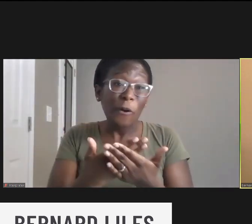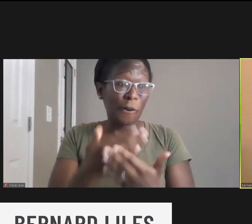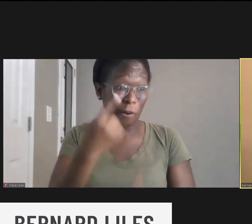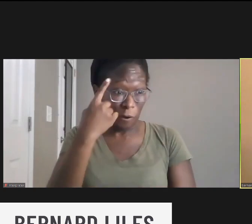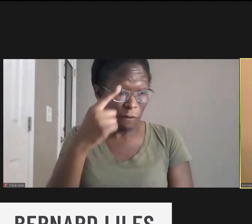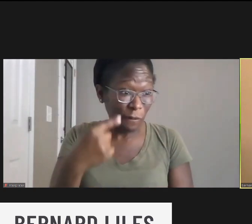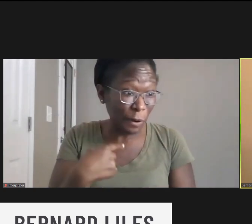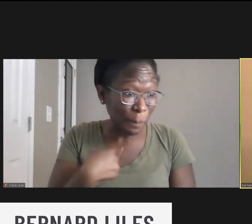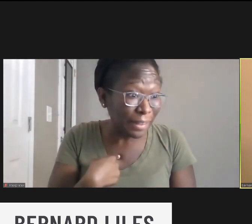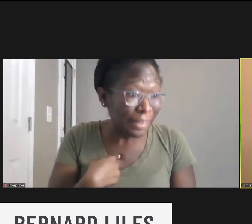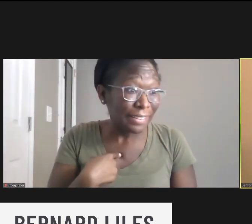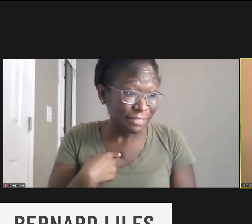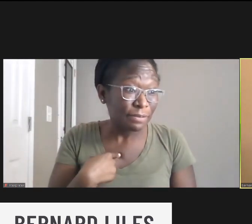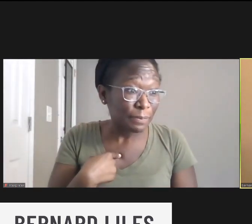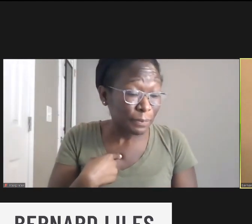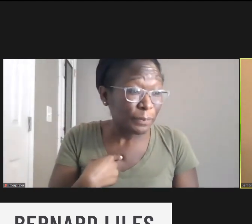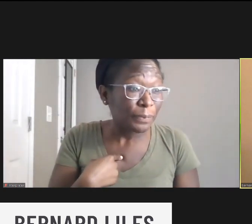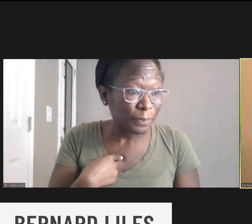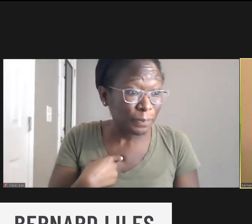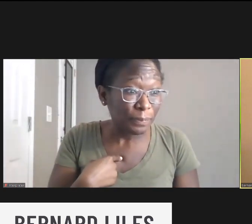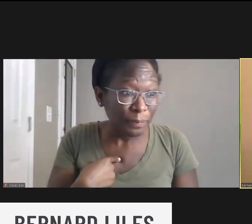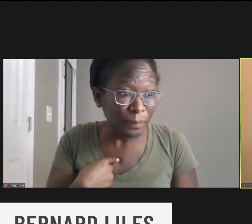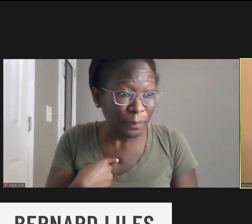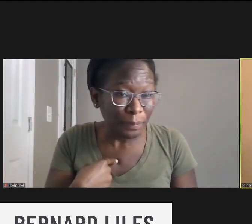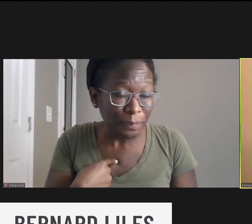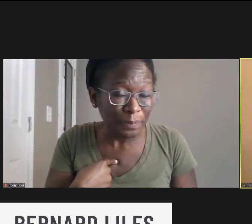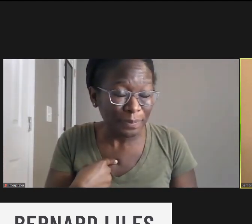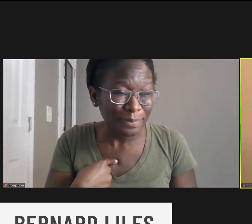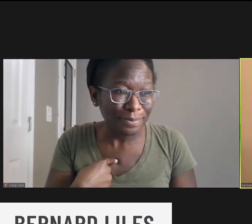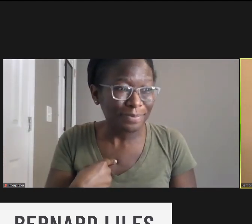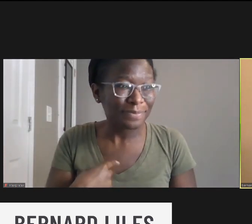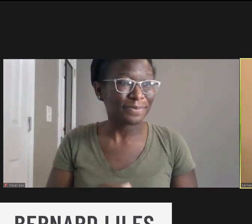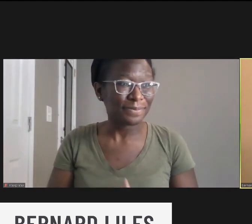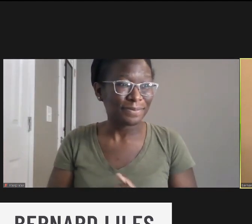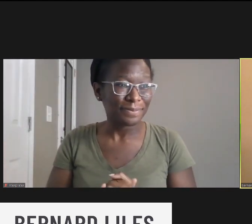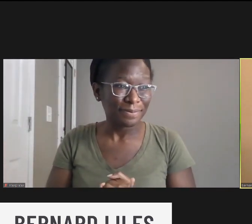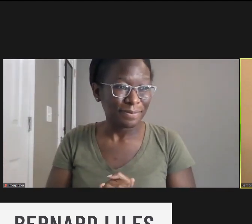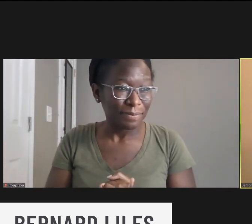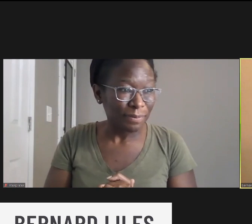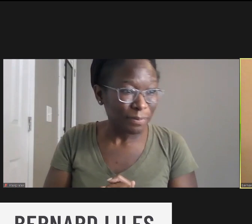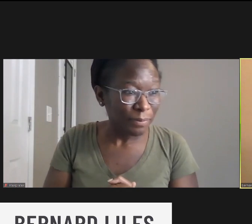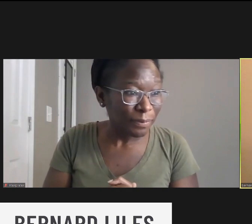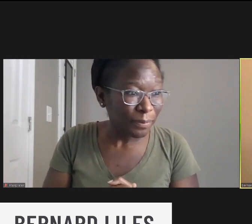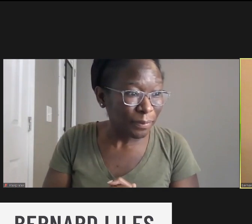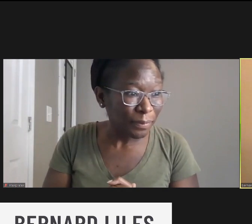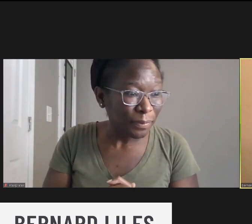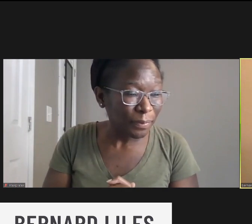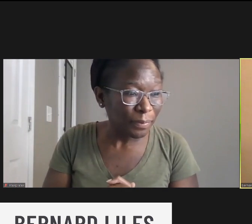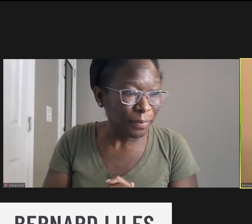started a job on February 23rd,